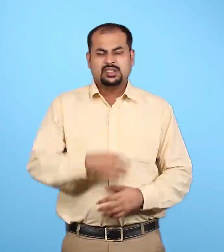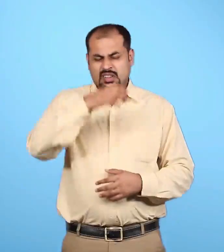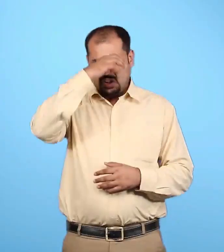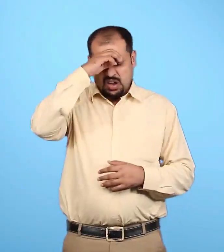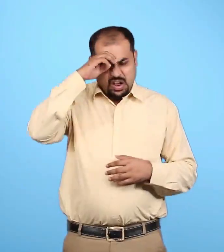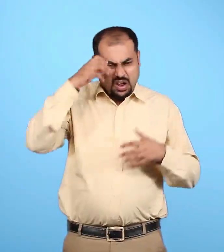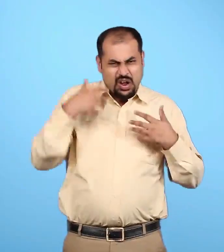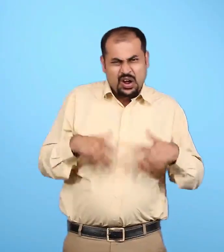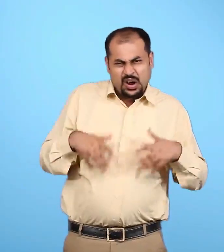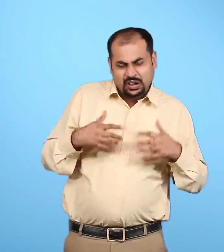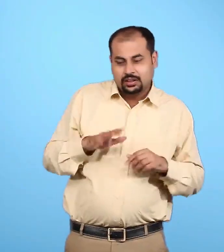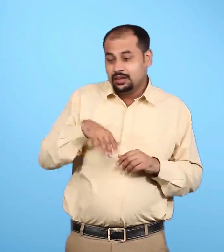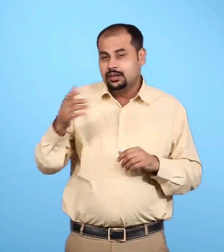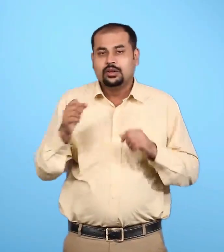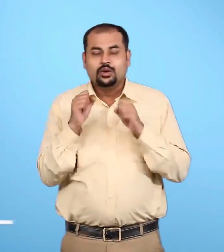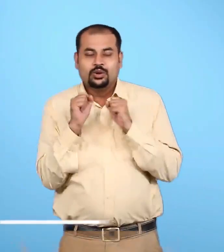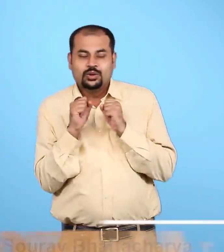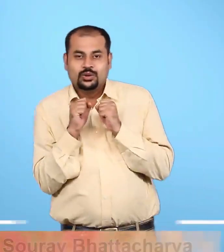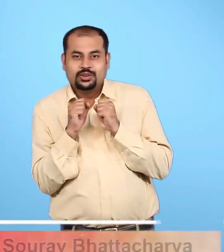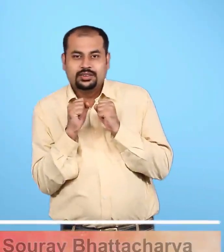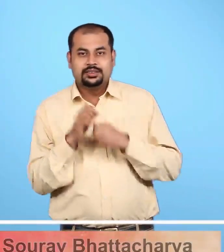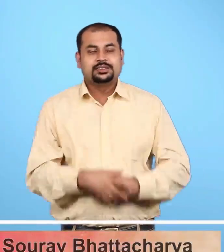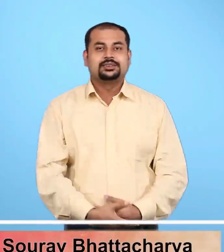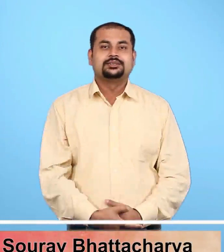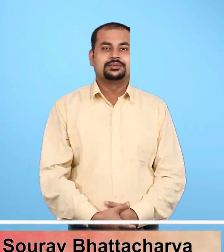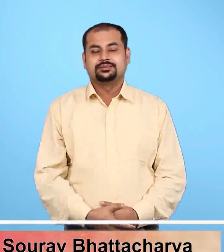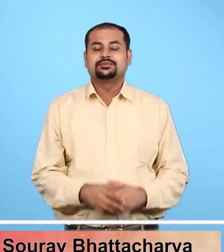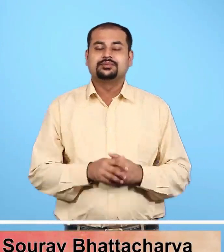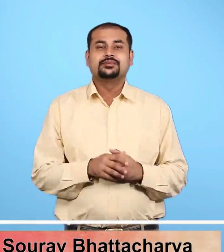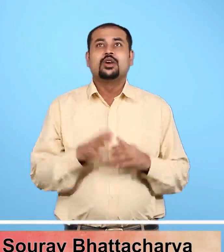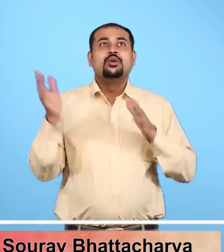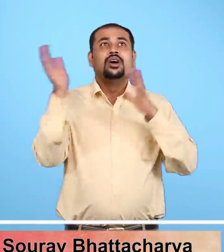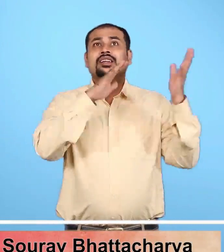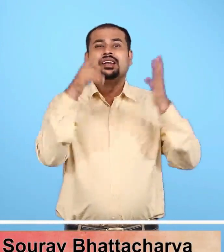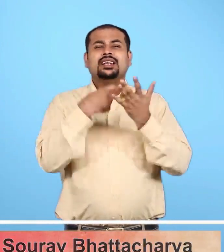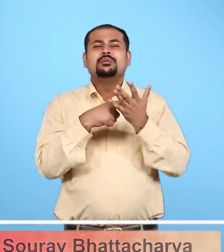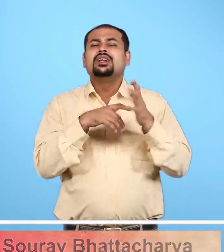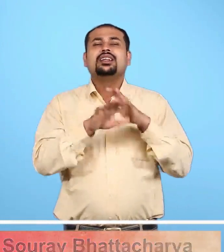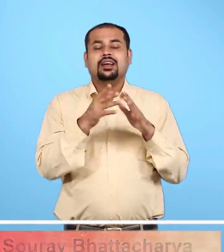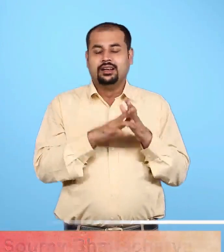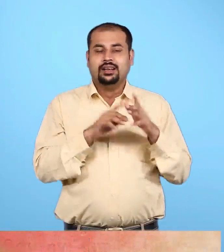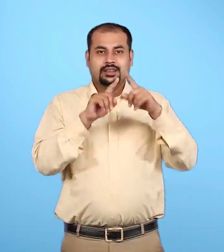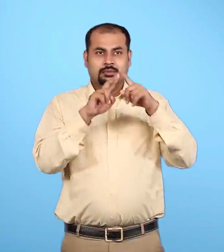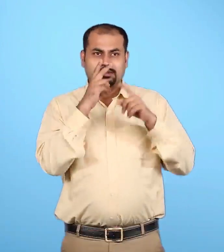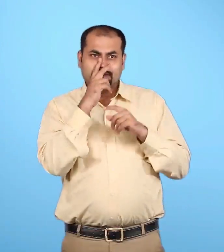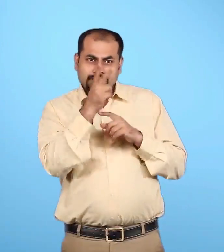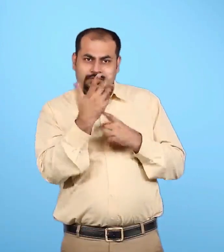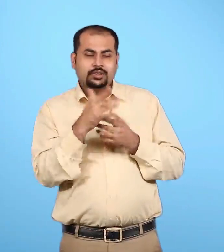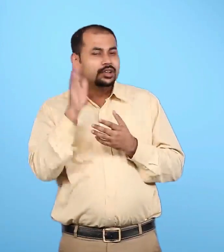hot and cold. Have you seen the weather report on TV